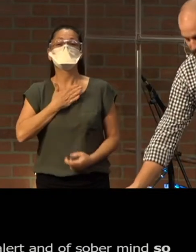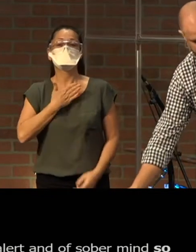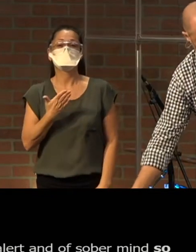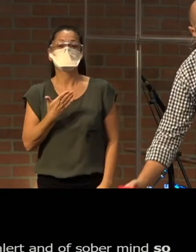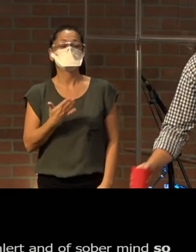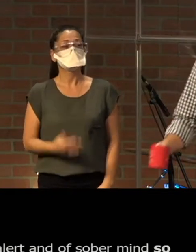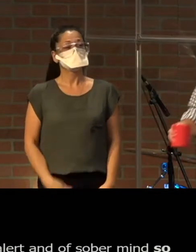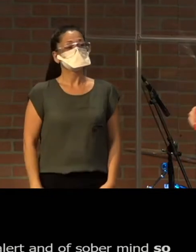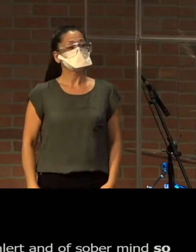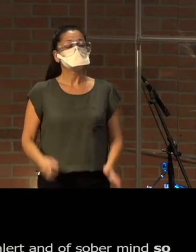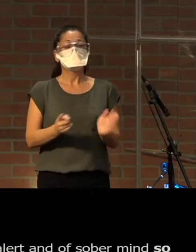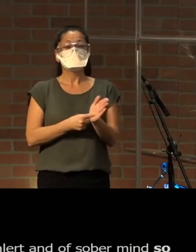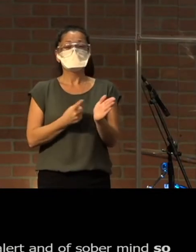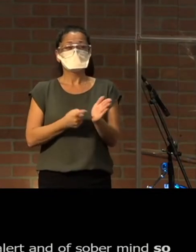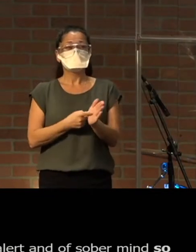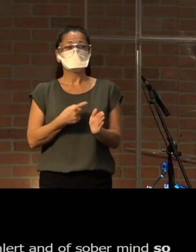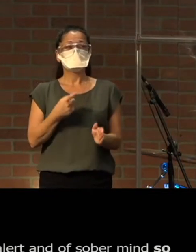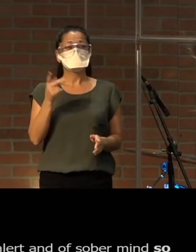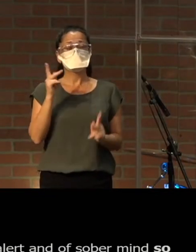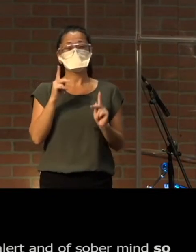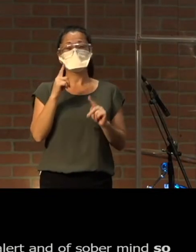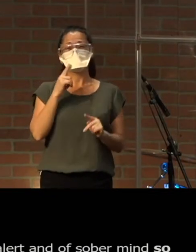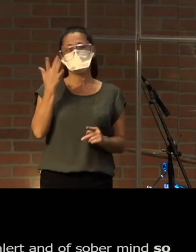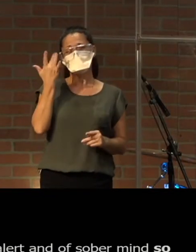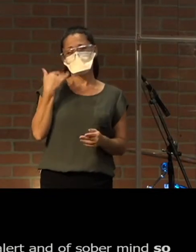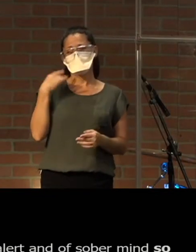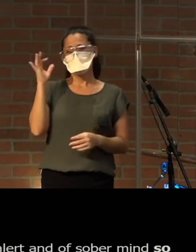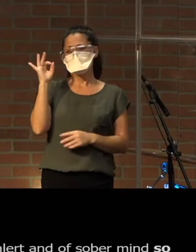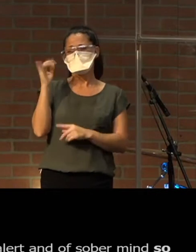Sometimes people ask me why I preach from full manuscripts.